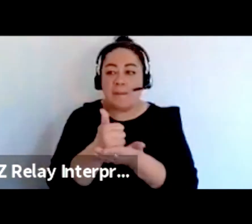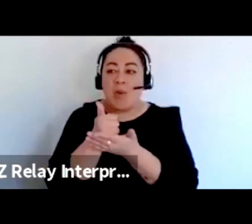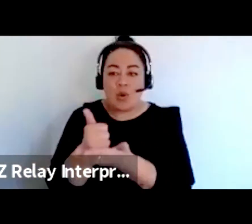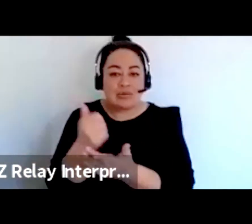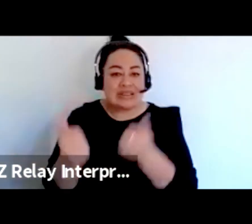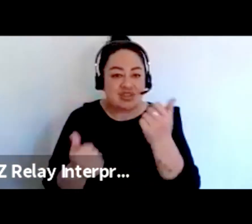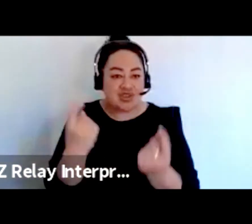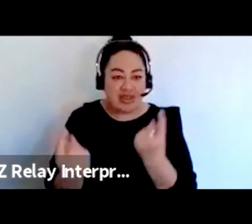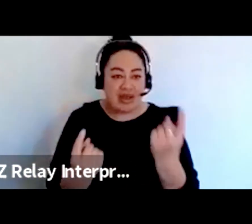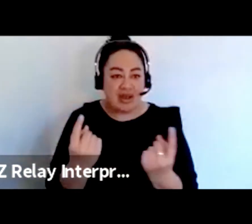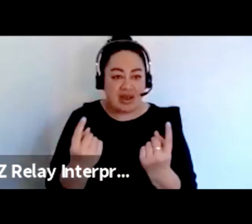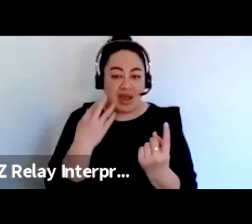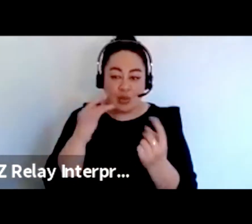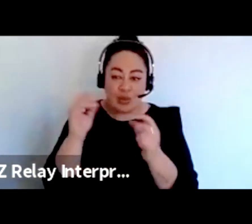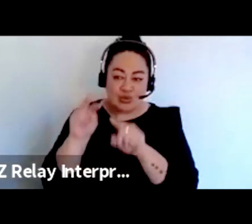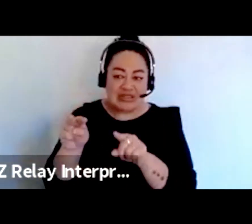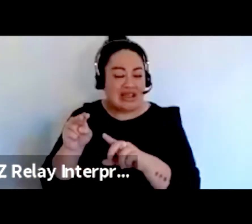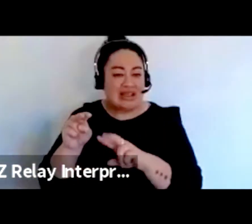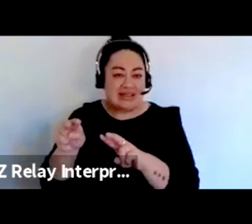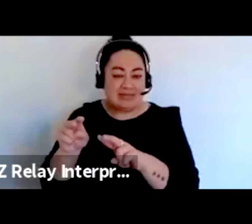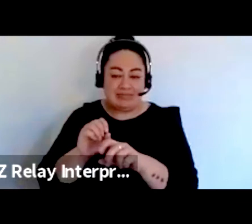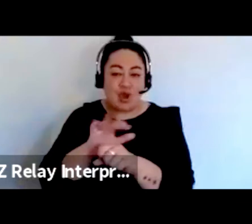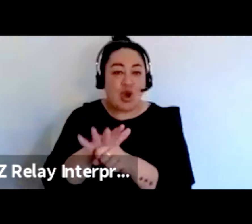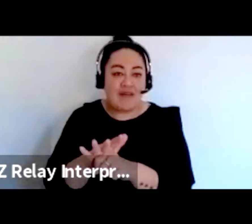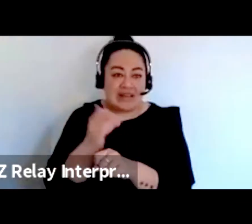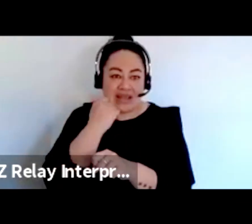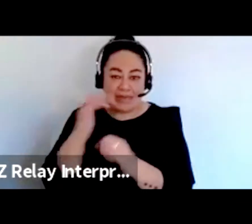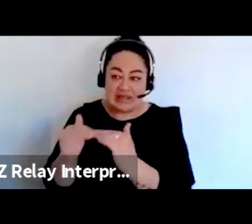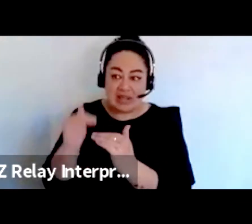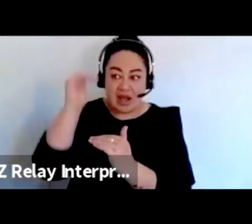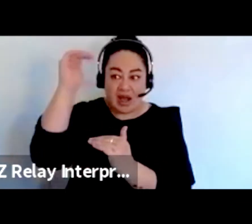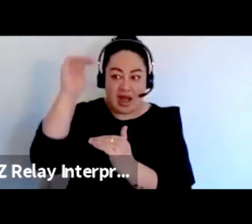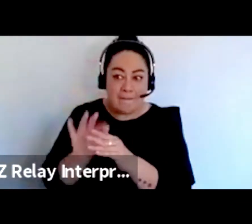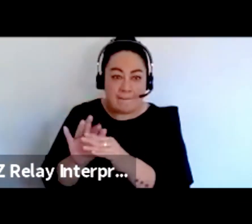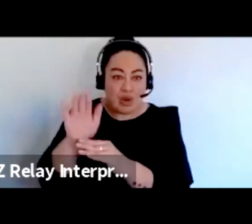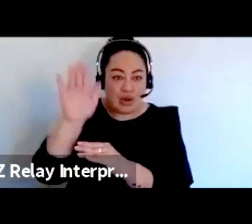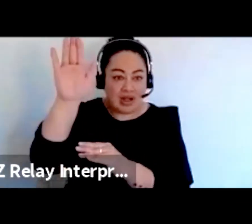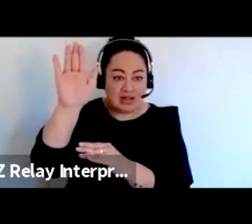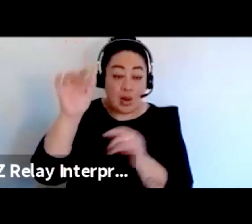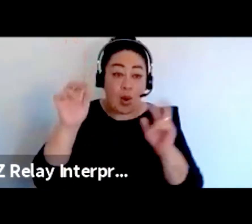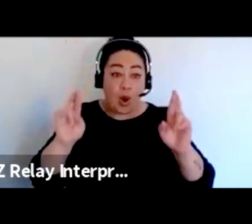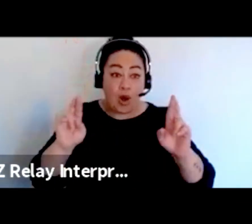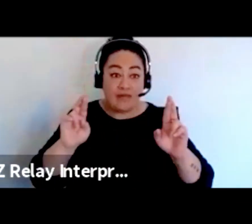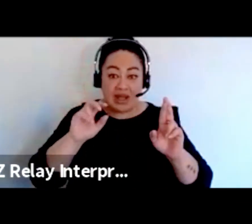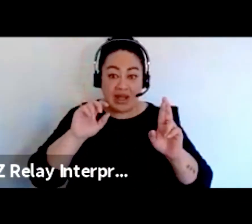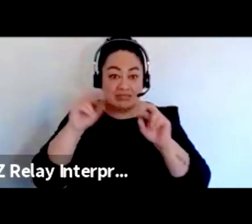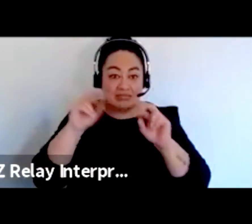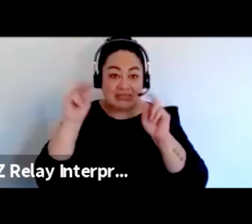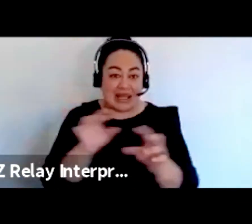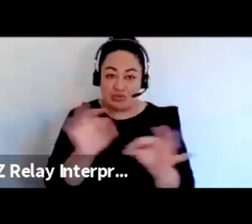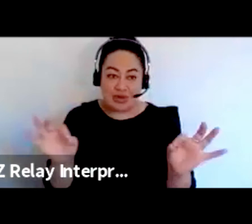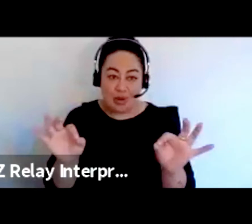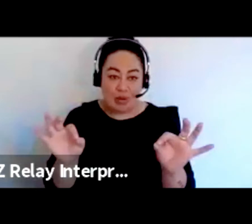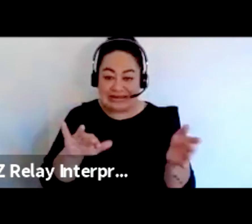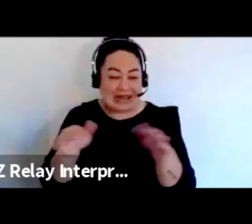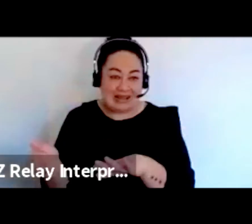numbers that are high, but actually, hopefully what we will see is no one gets sick, and that we don't see many